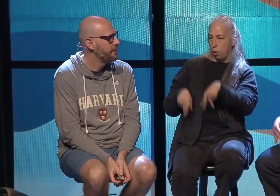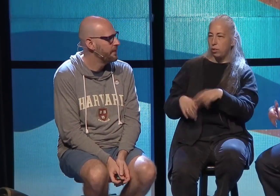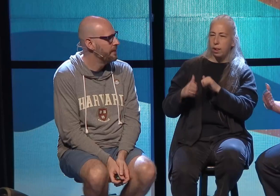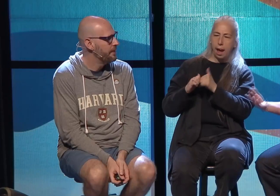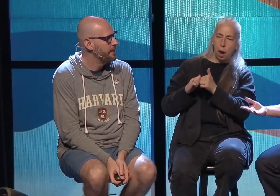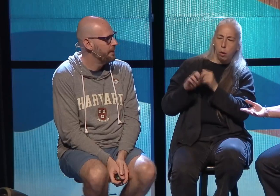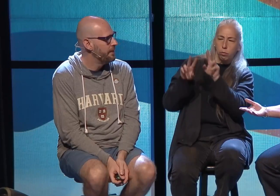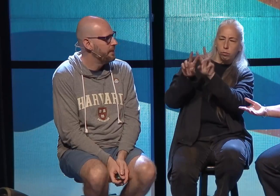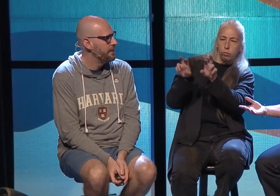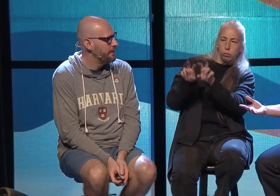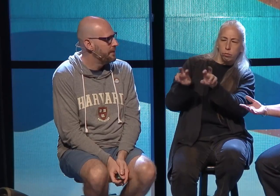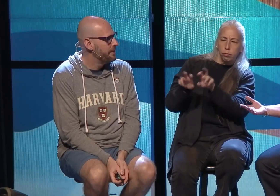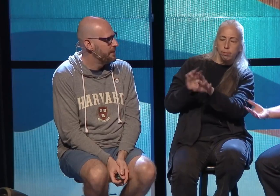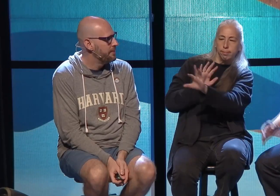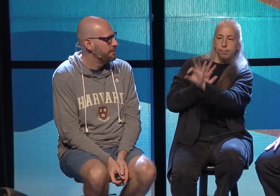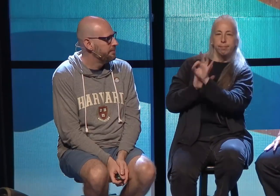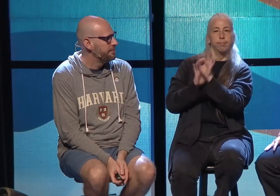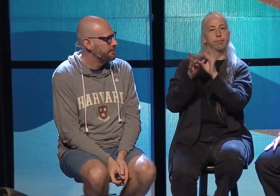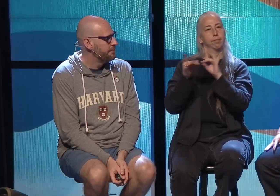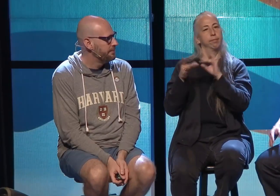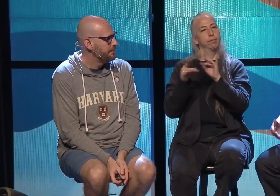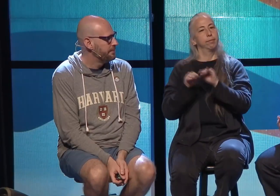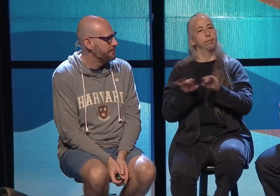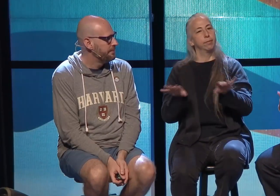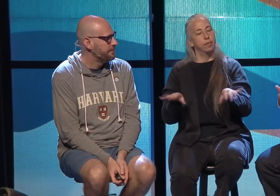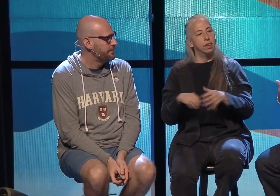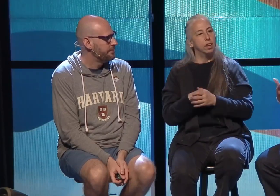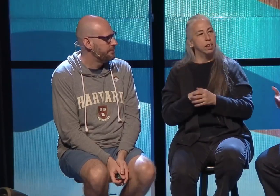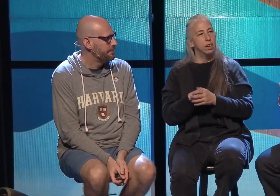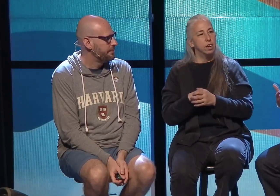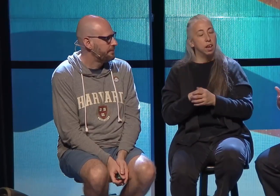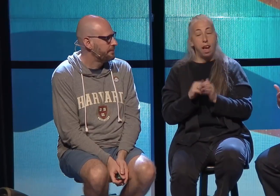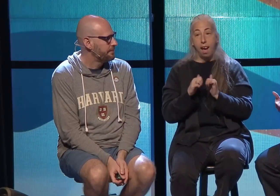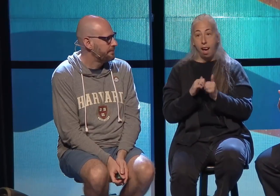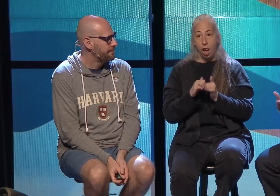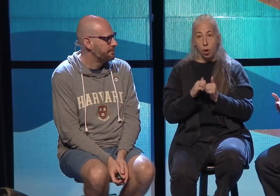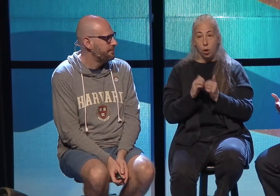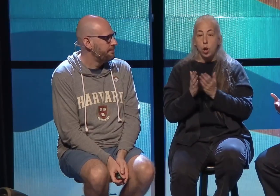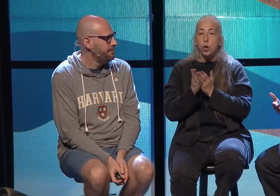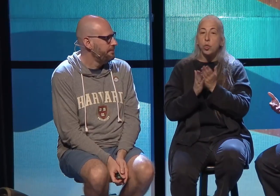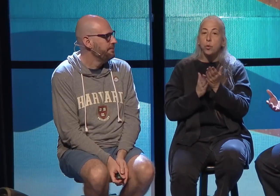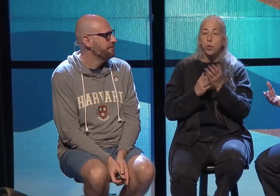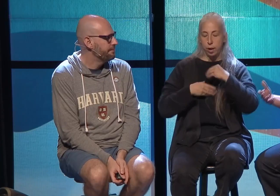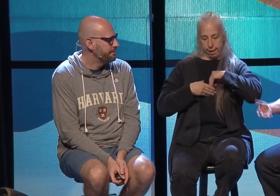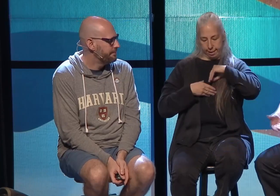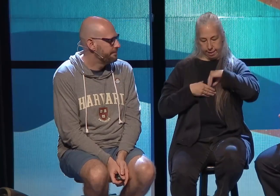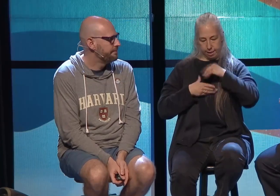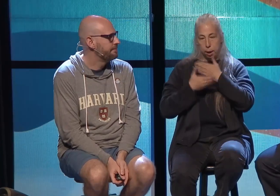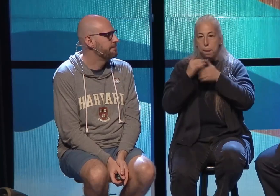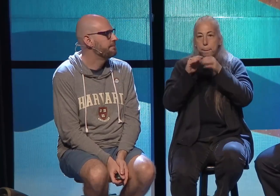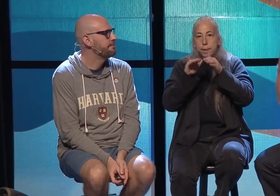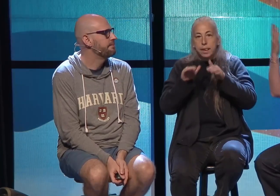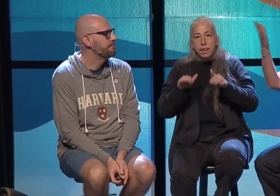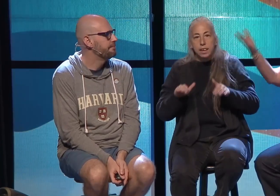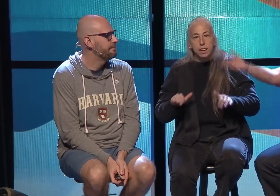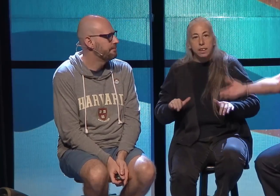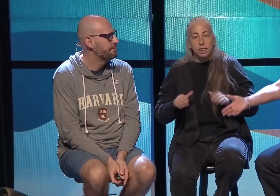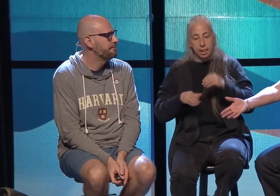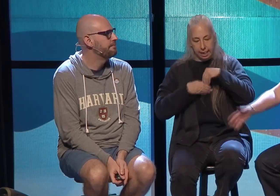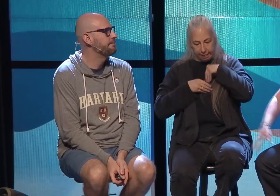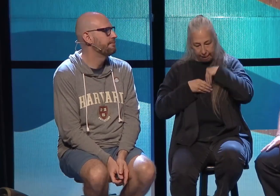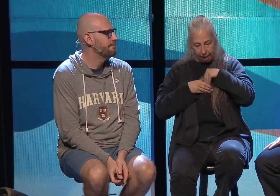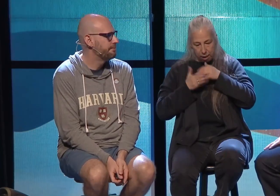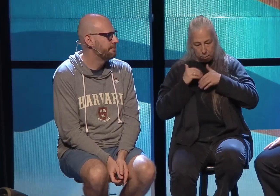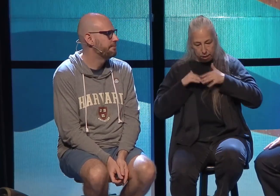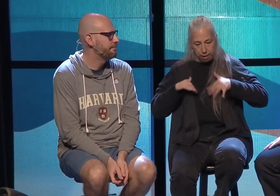So by our presence, by our peacefulness, that inner peace, like what shows up on the inside comes on the